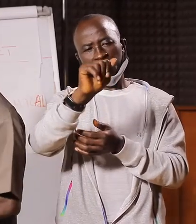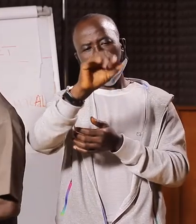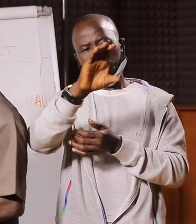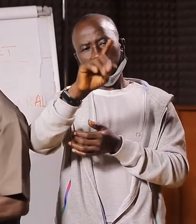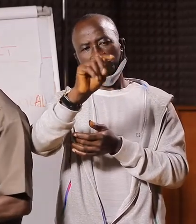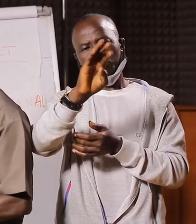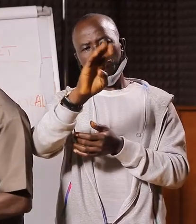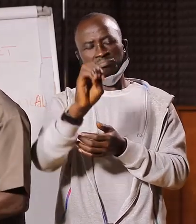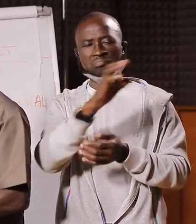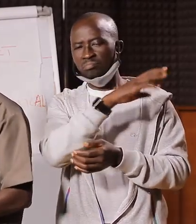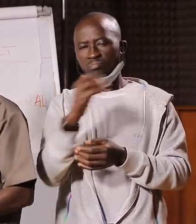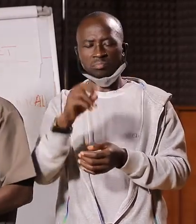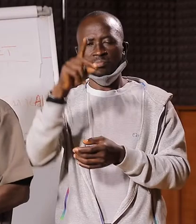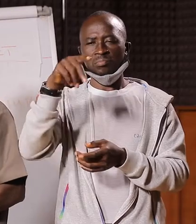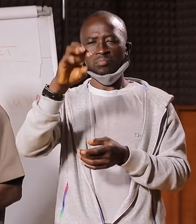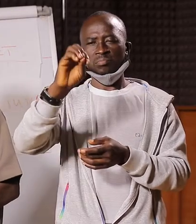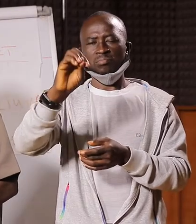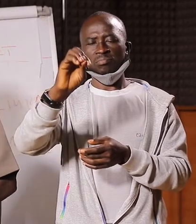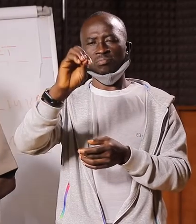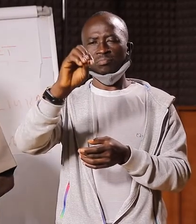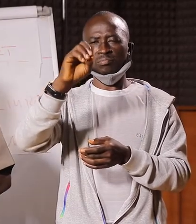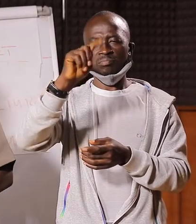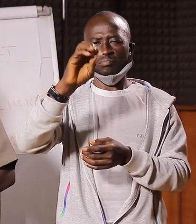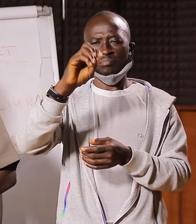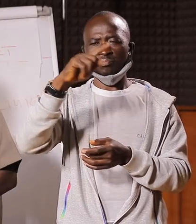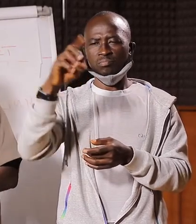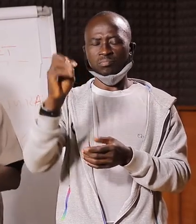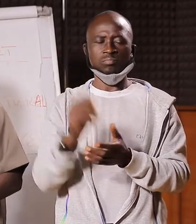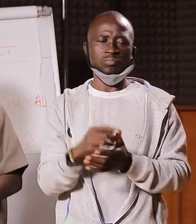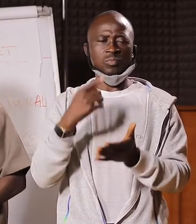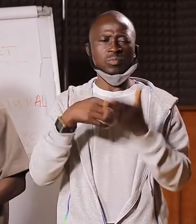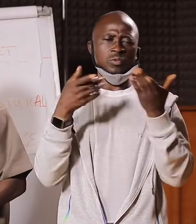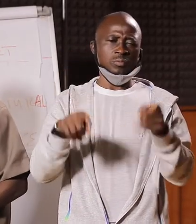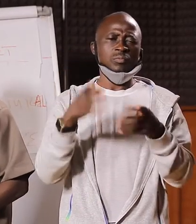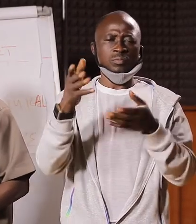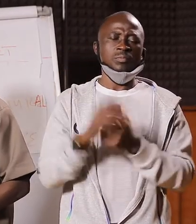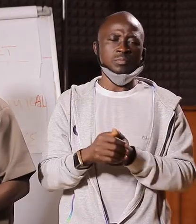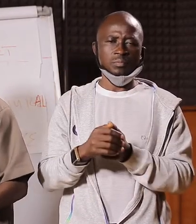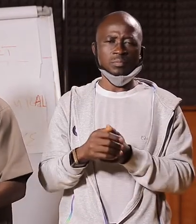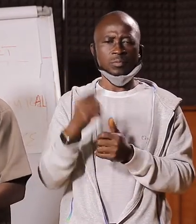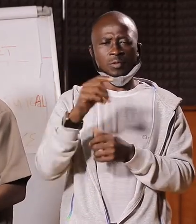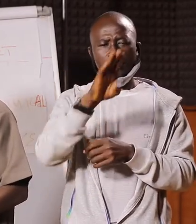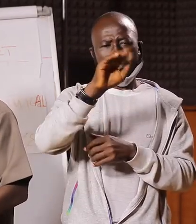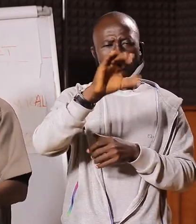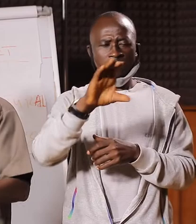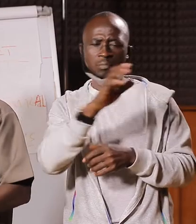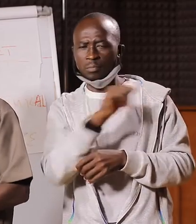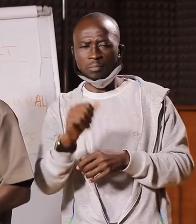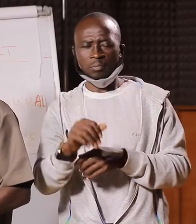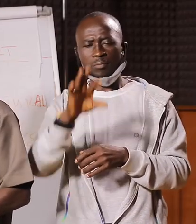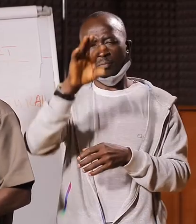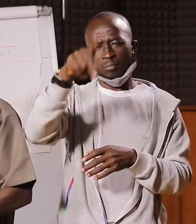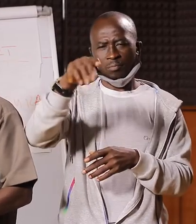protozoa. What are these activities? The bacteria and protozoa will change the